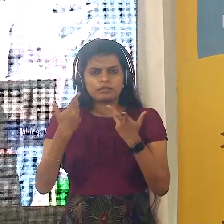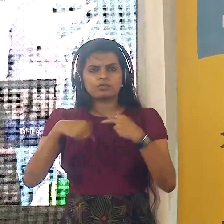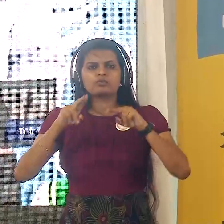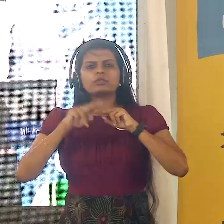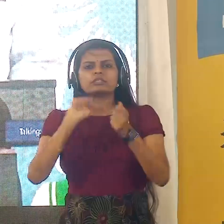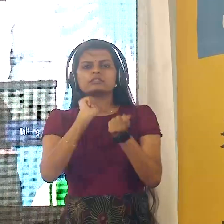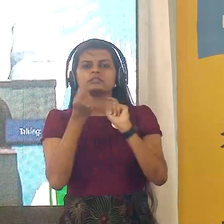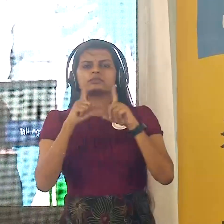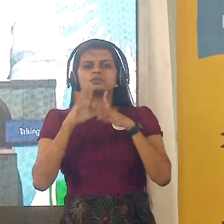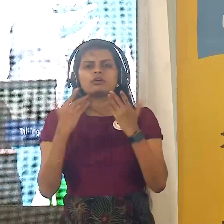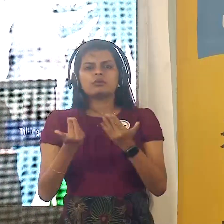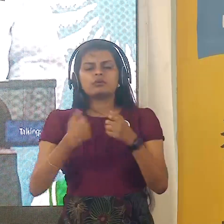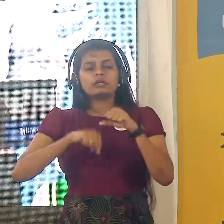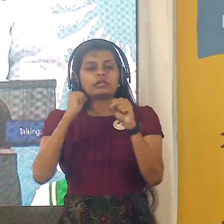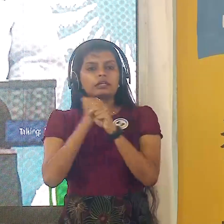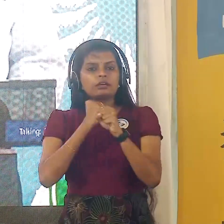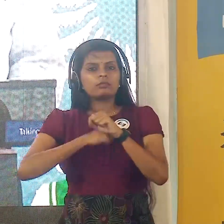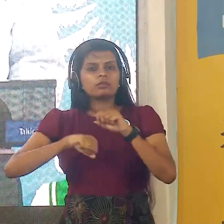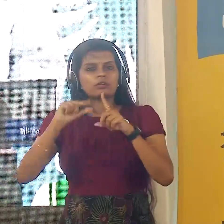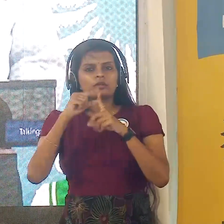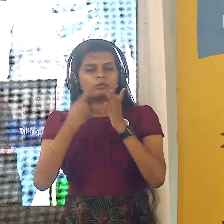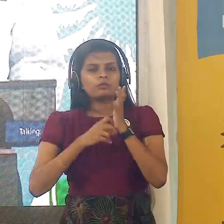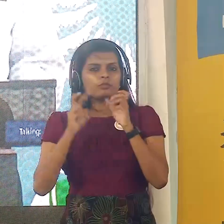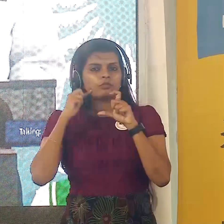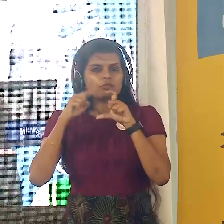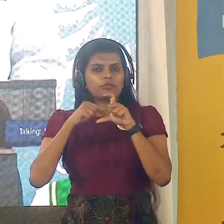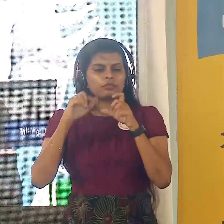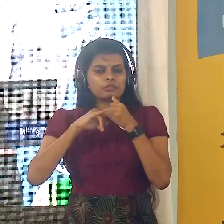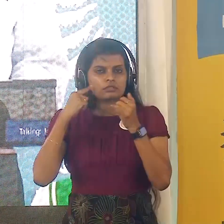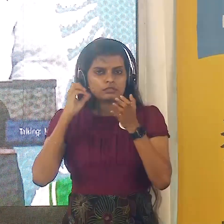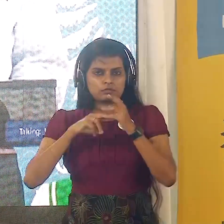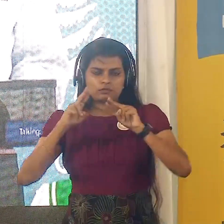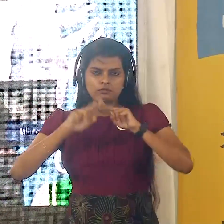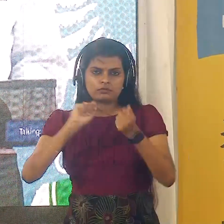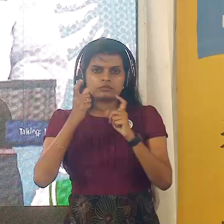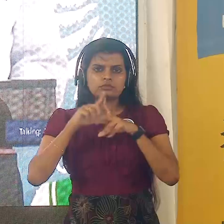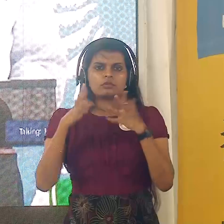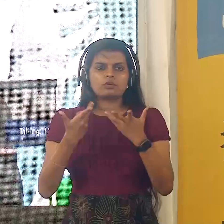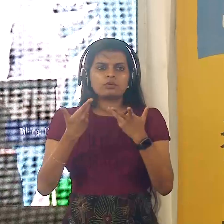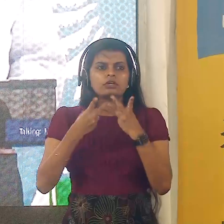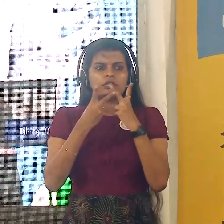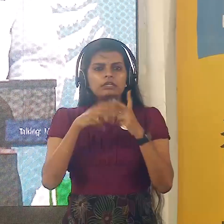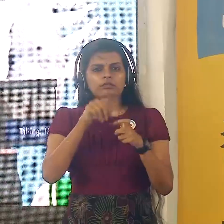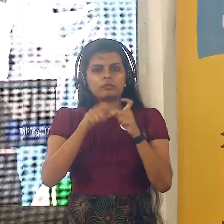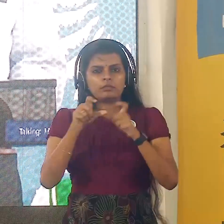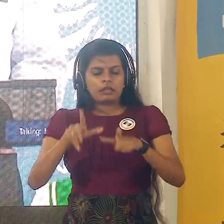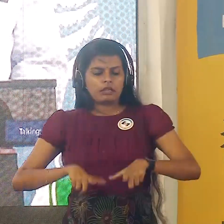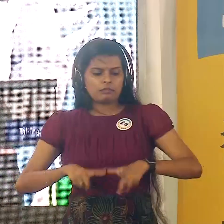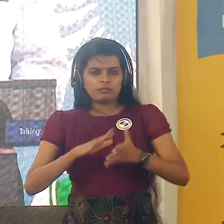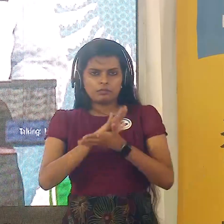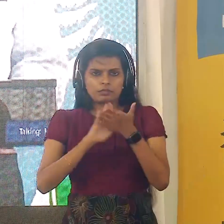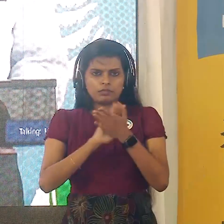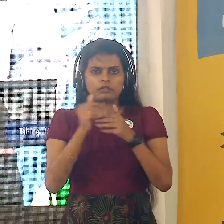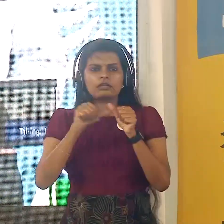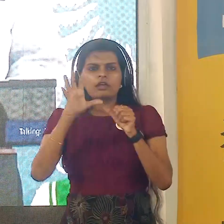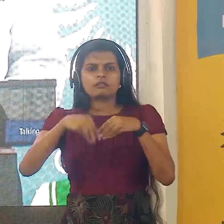dismiss government provisions for the sections of the population lacking access